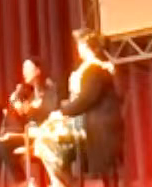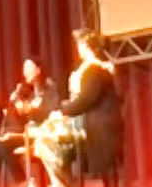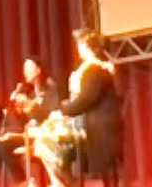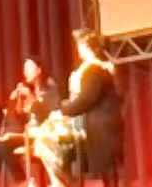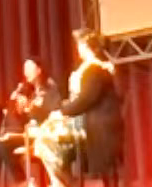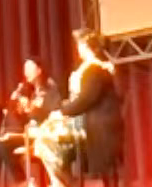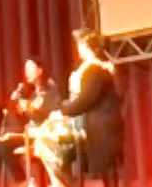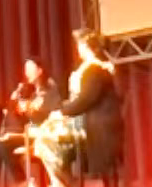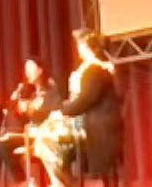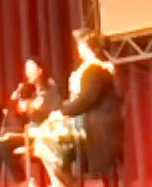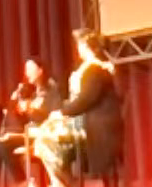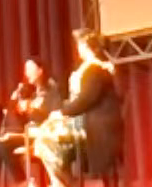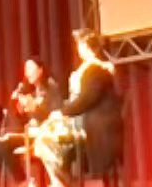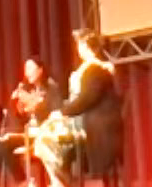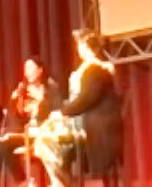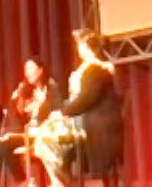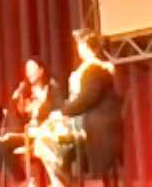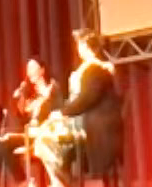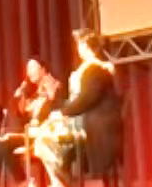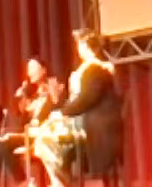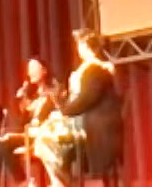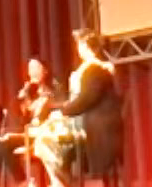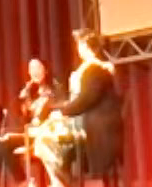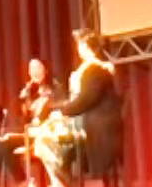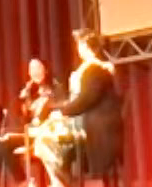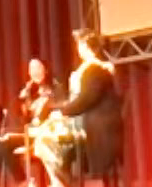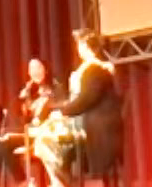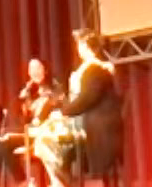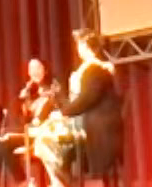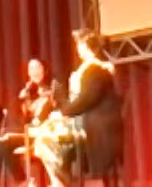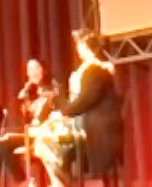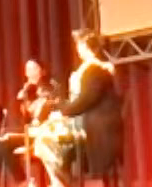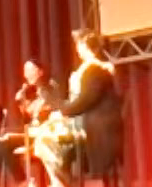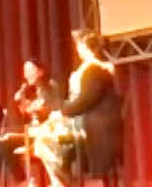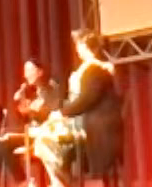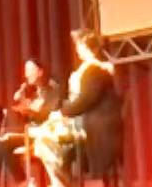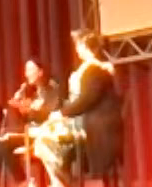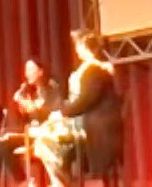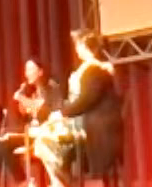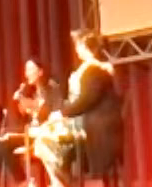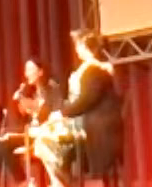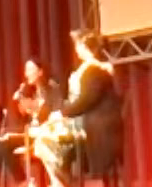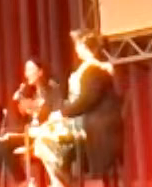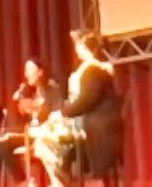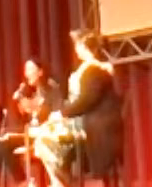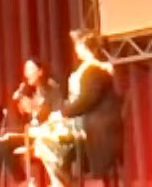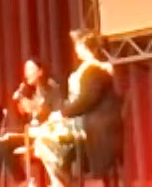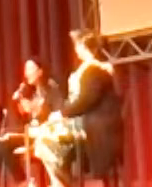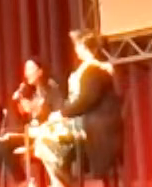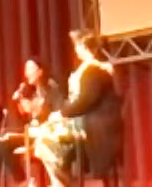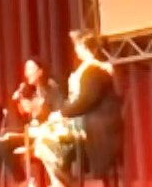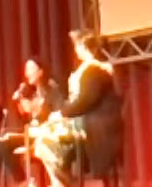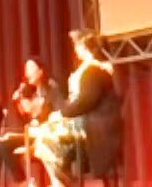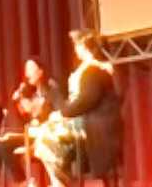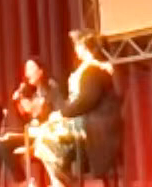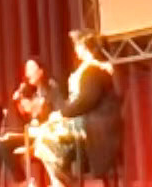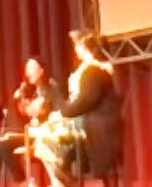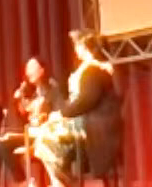evolving there. But around joy, I come and I get to visit Heidi as we've been organizing over this time. And I